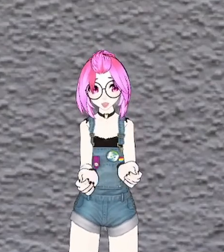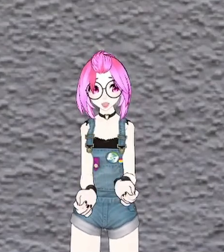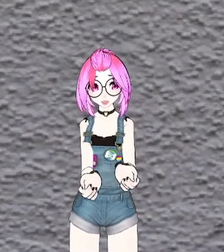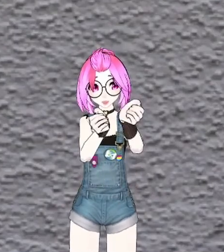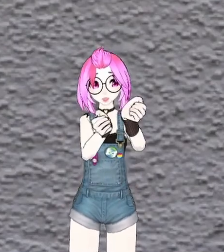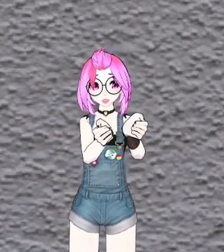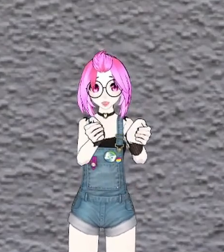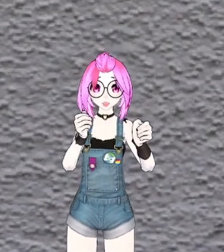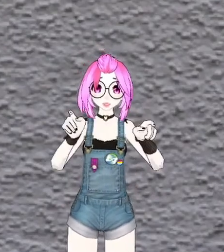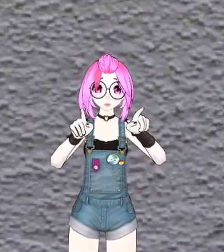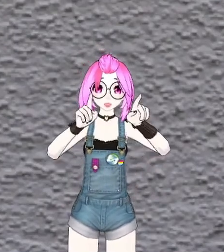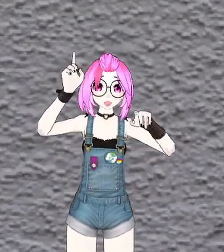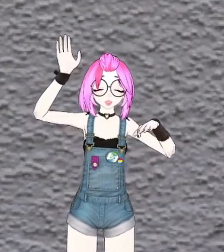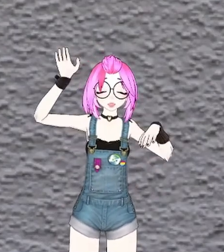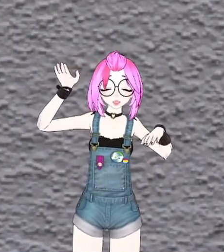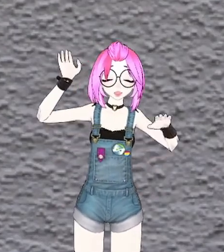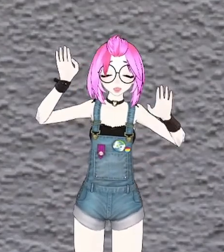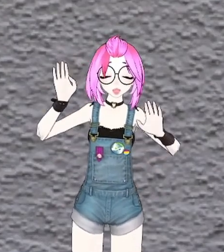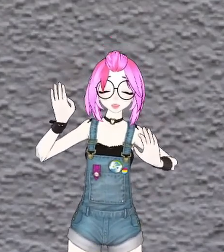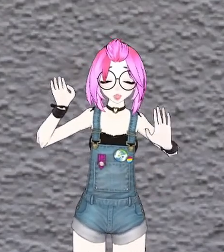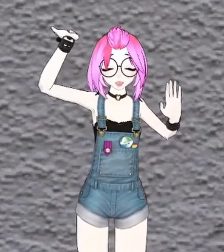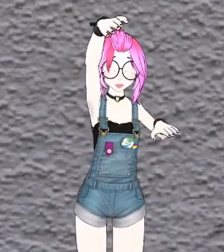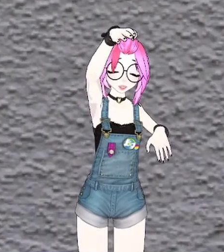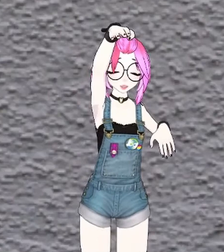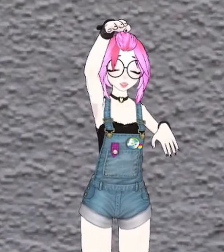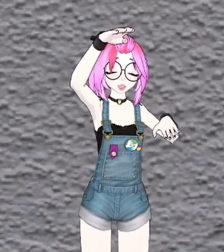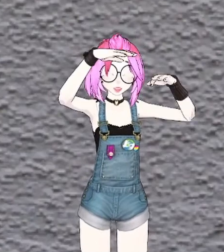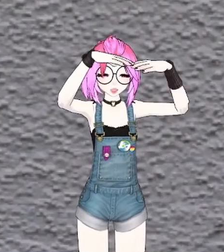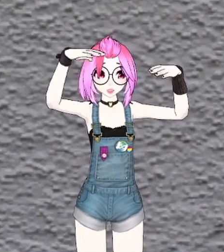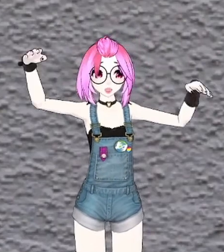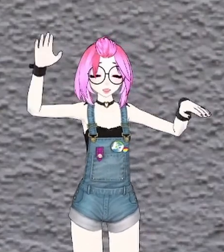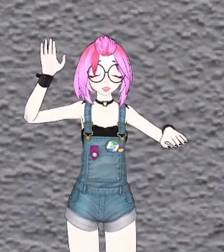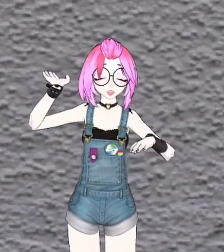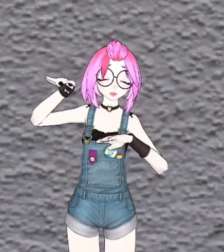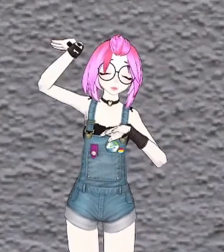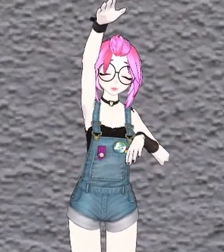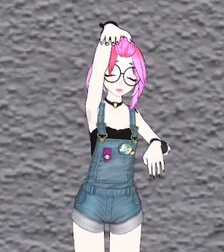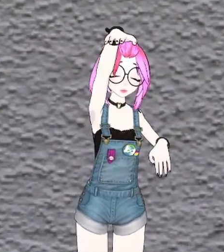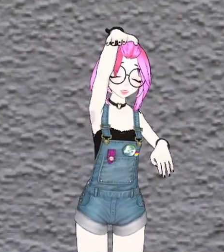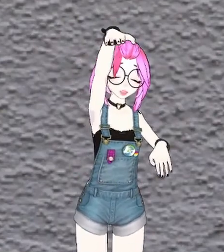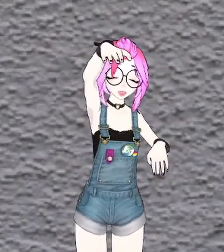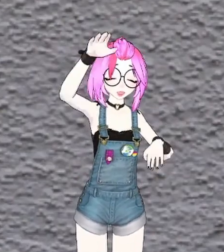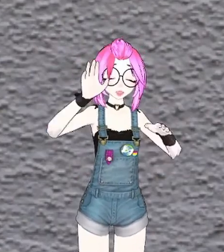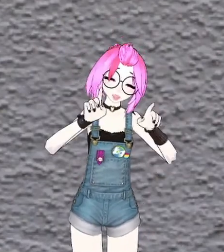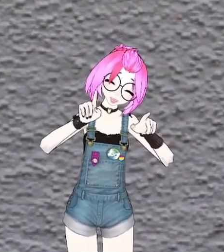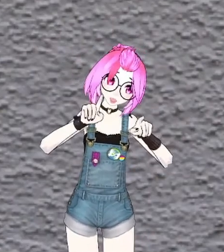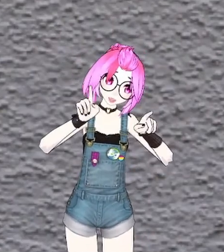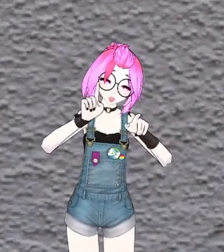hit upwards like this. But I've also seen like kind of jumping and hitting over like the net. So I've seen hitting it over, but that looks a little